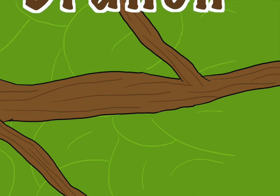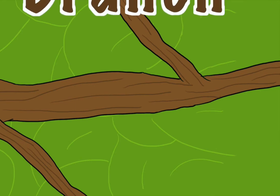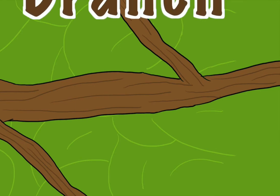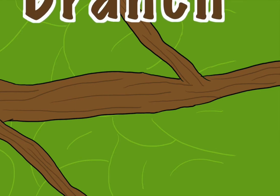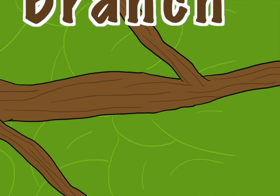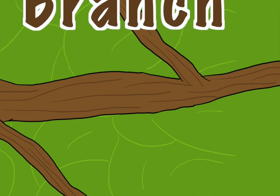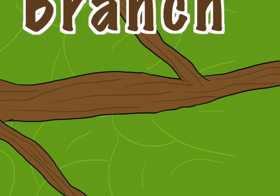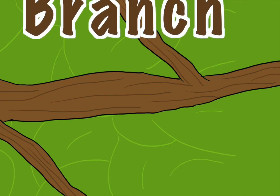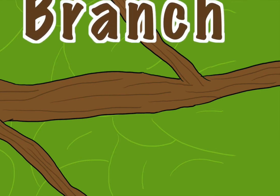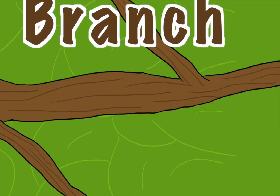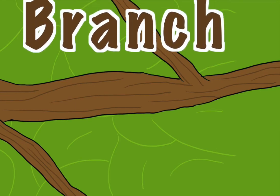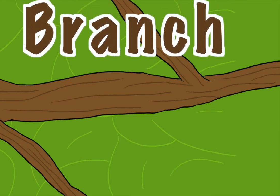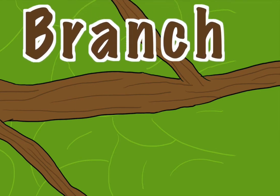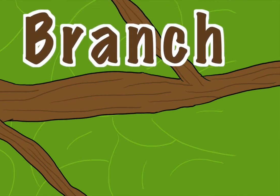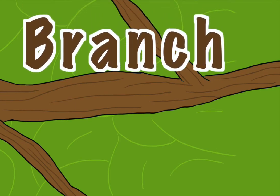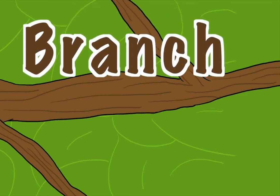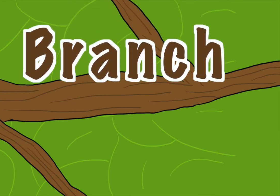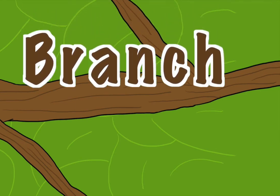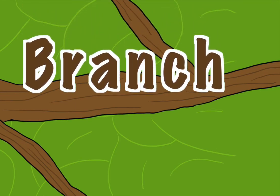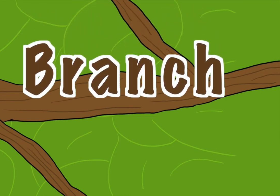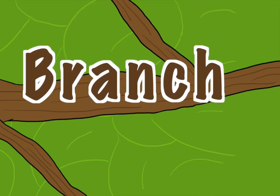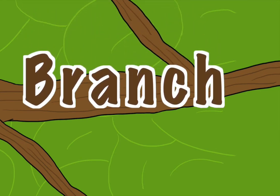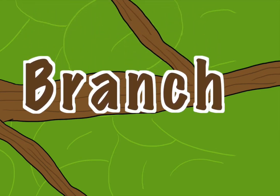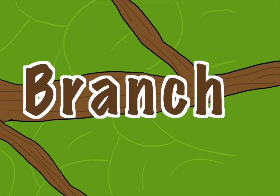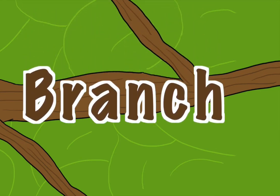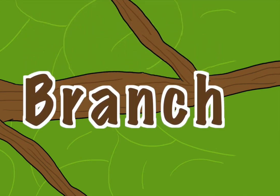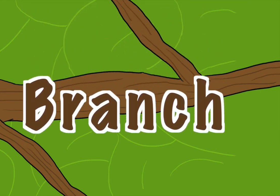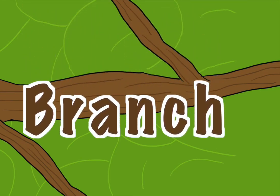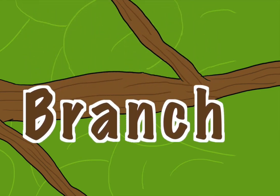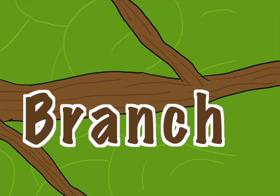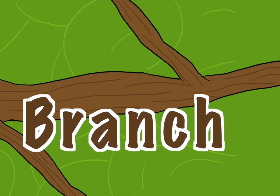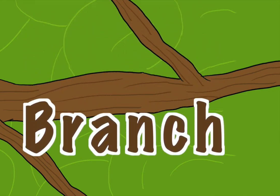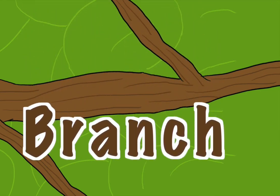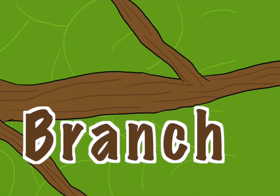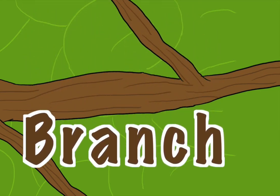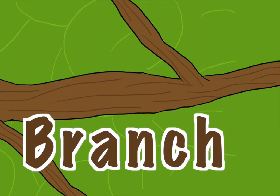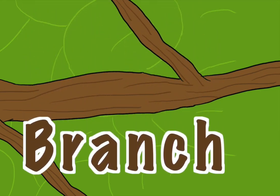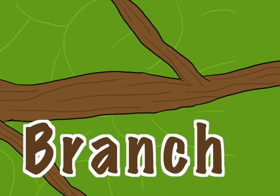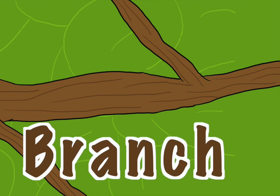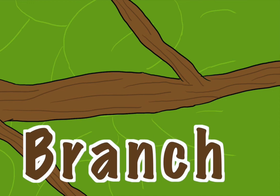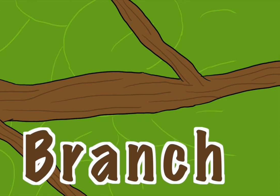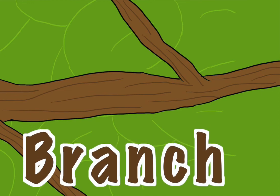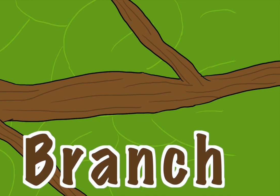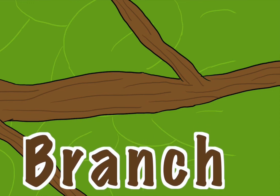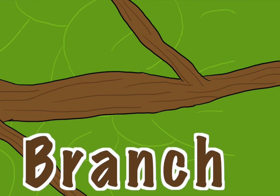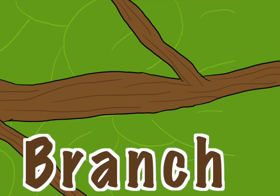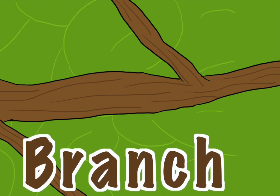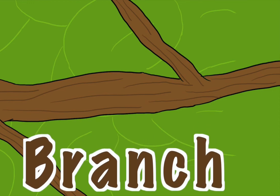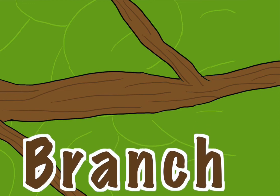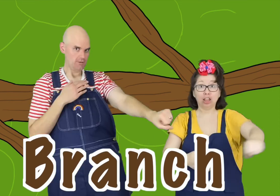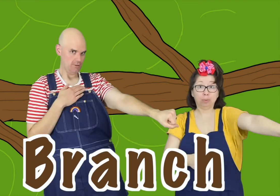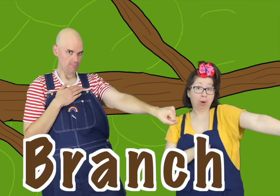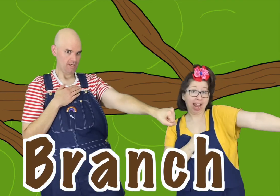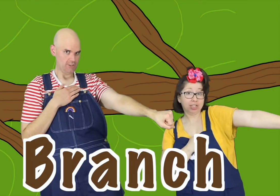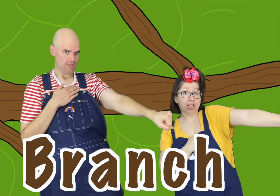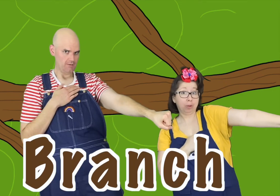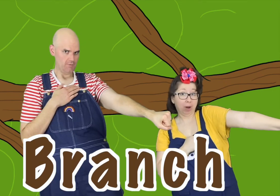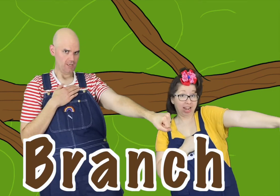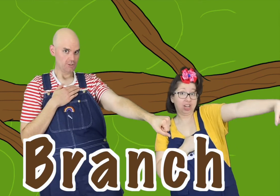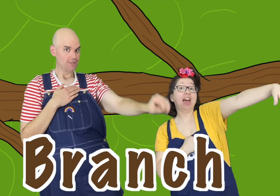branch, the prettiest branch that you ever did see. And the branch on